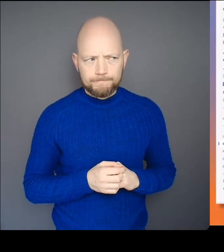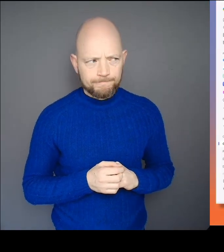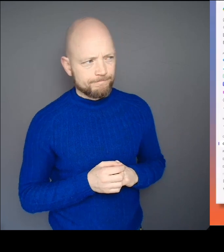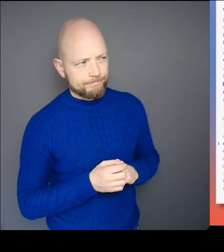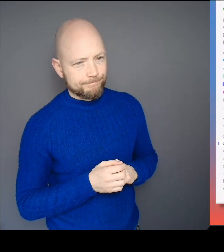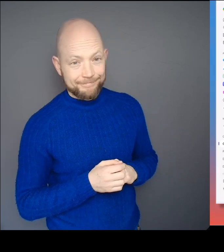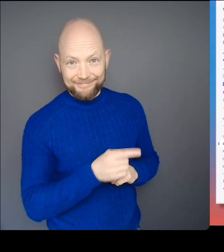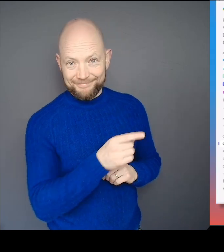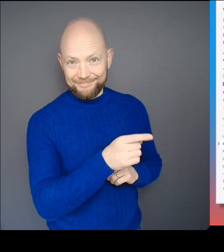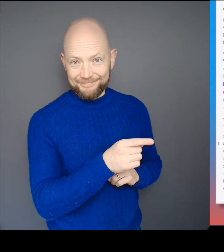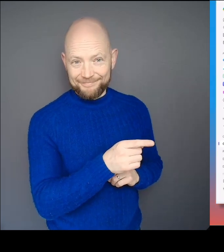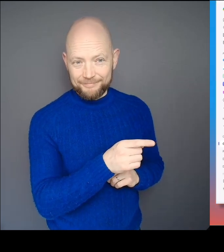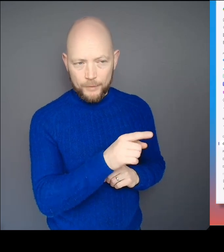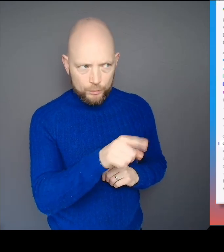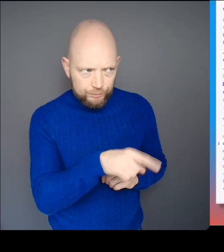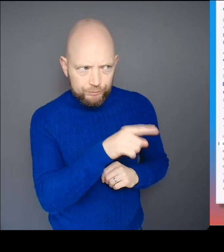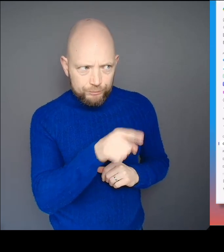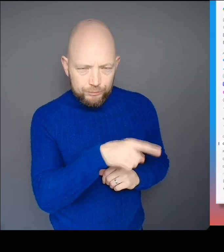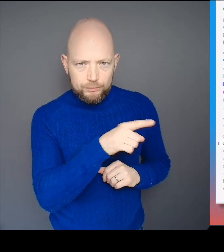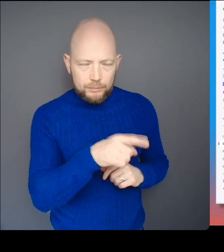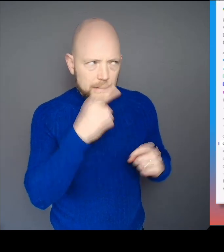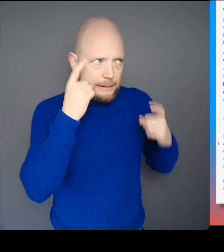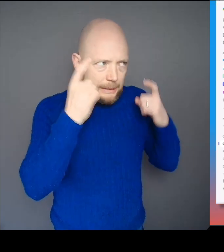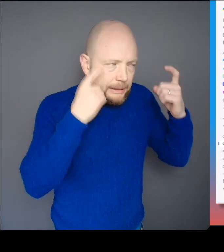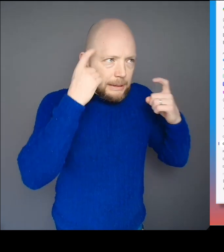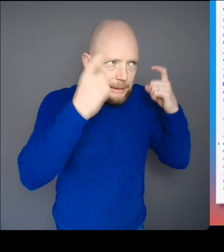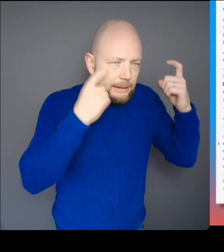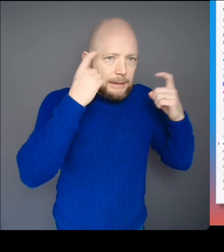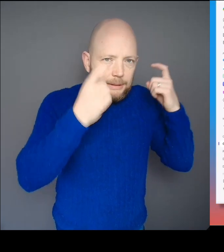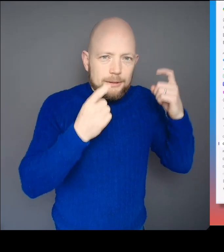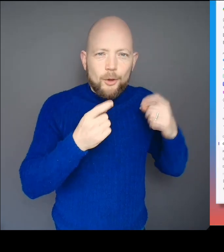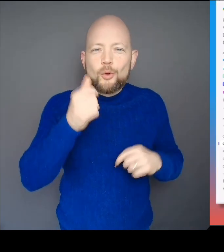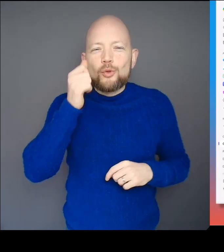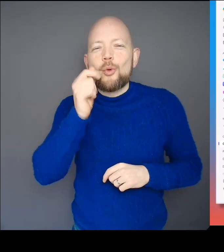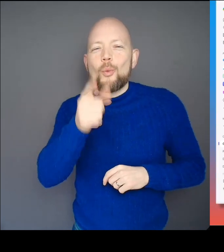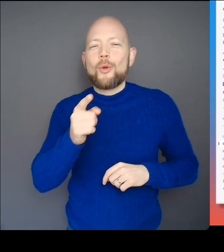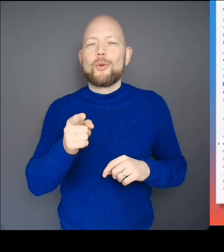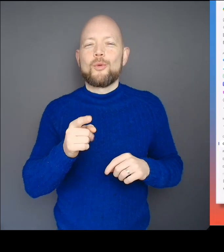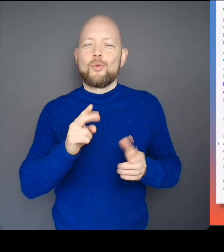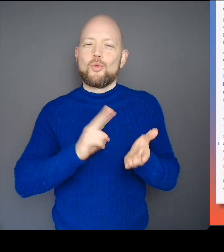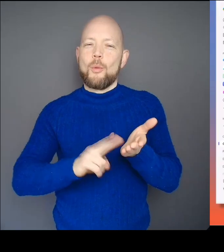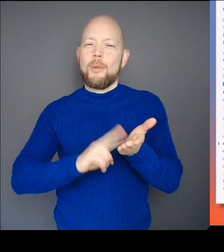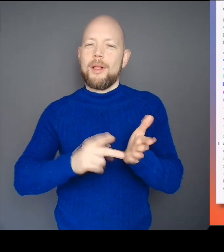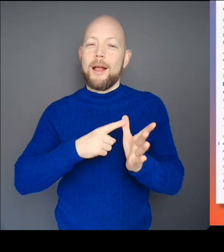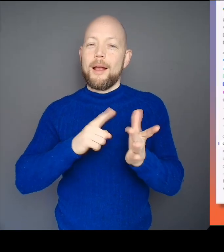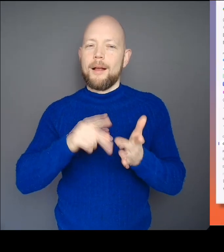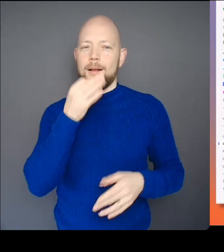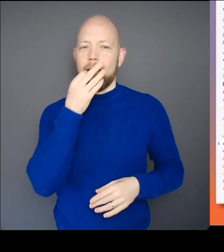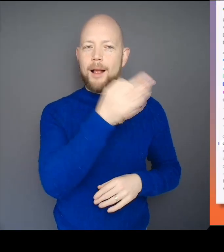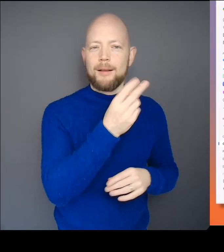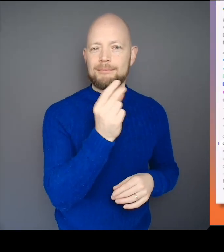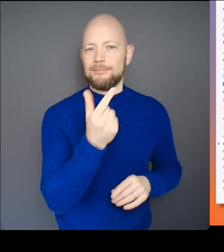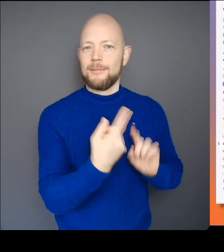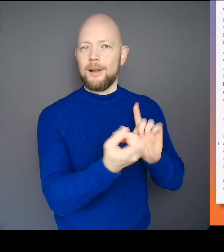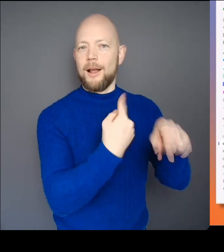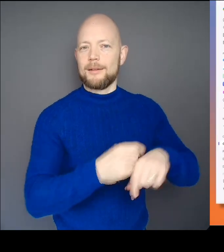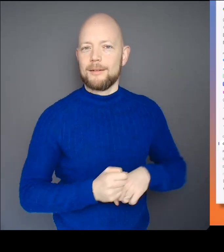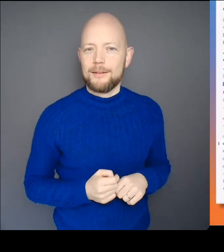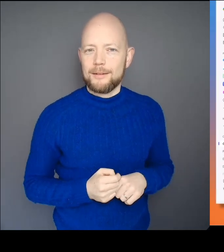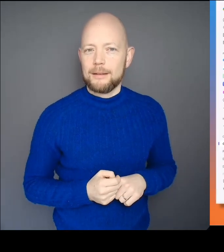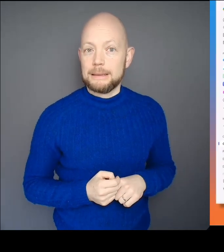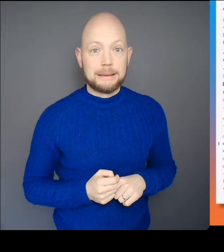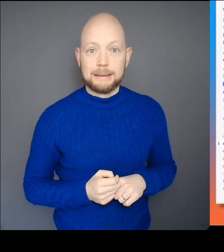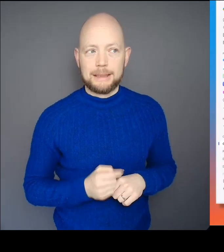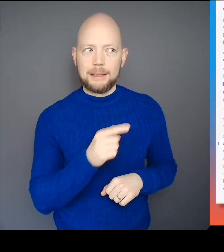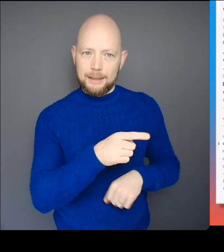you can refine it. But the thing that this is doing, and you'll see this in a moment, instead of like your normal chat where you go prompt, response.